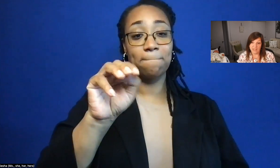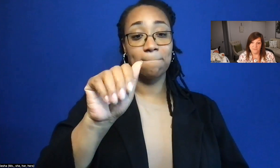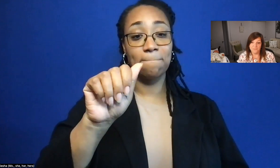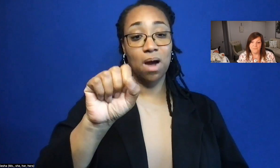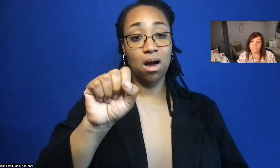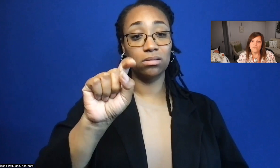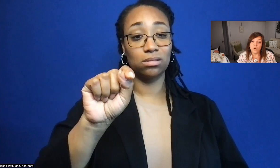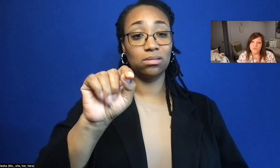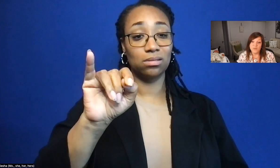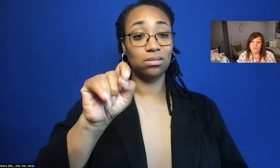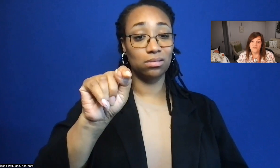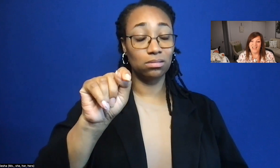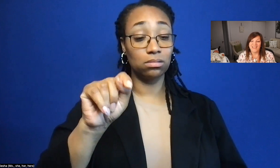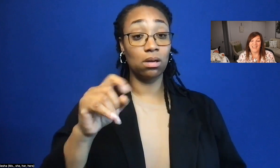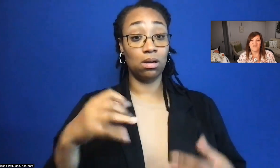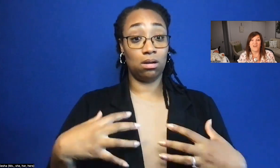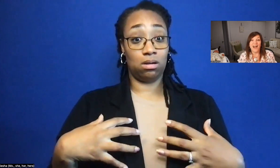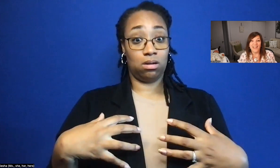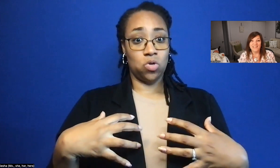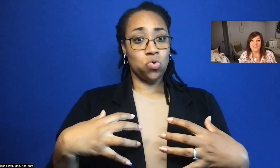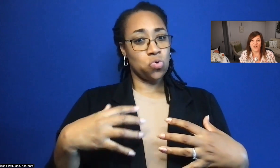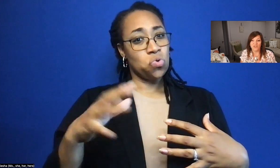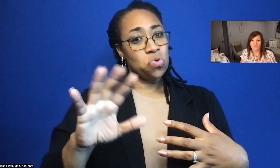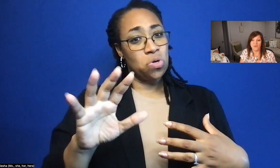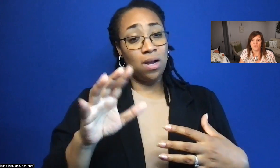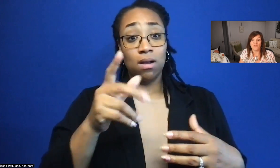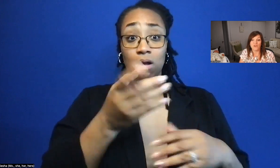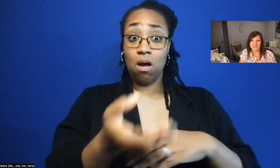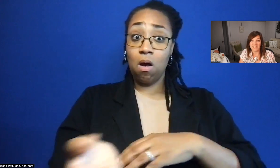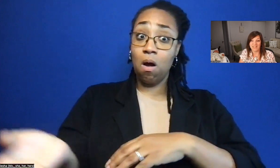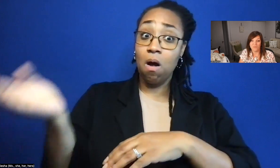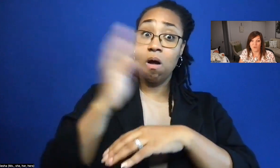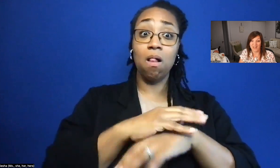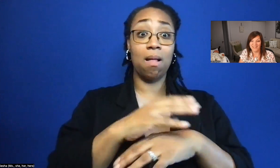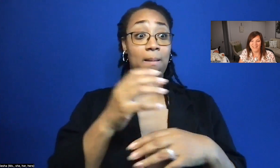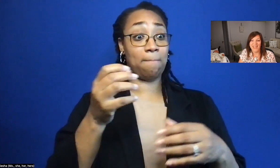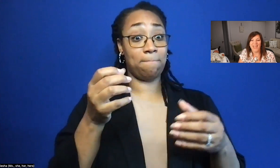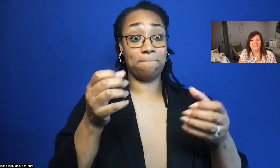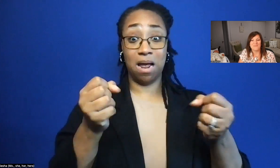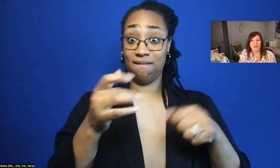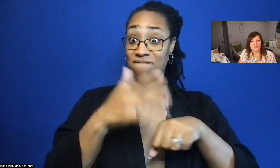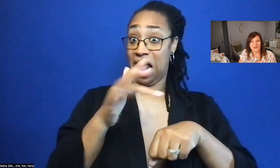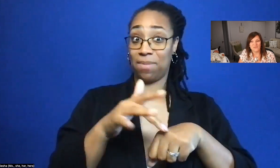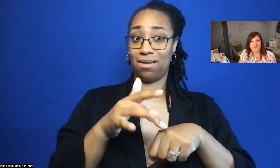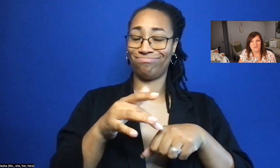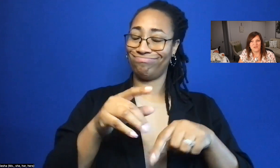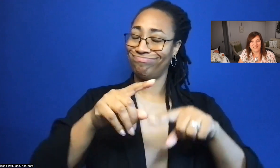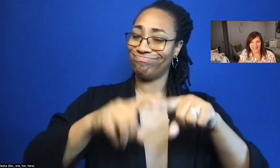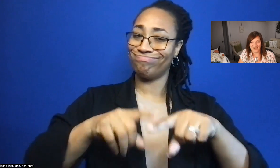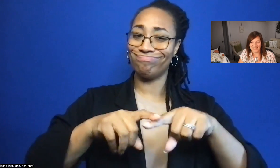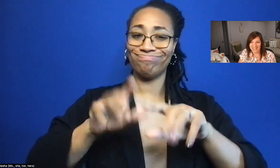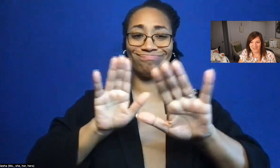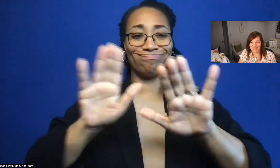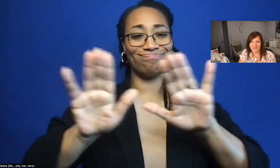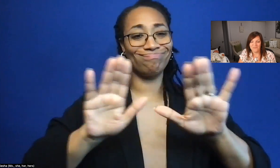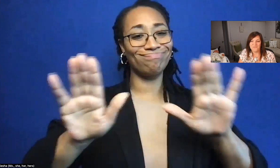day. Most people find they have the highest volume of milk first thing in the morning and smaller volumes of milk later in